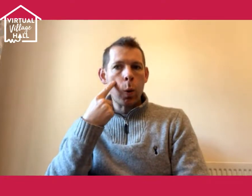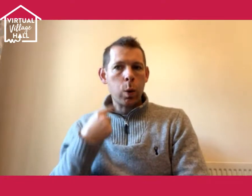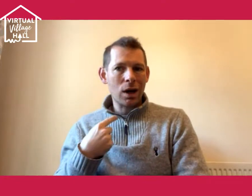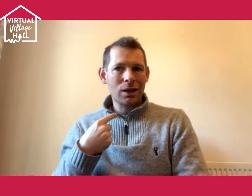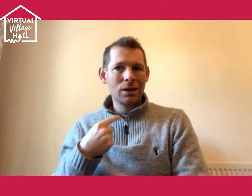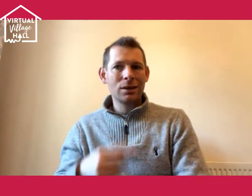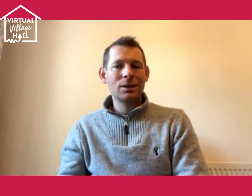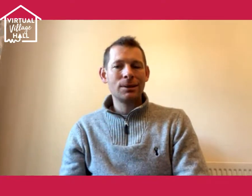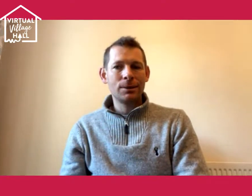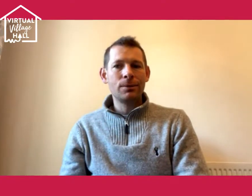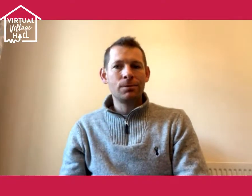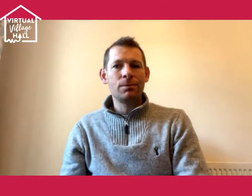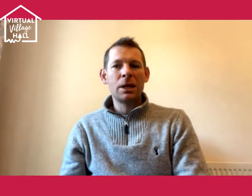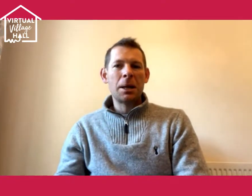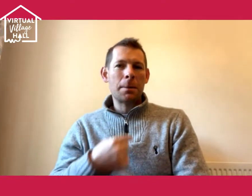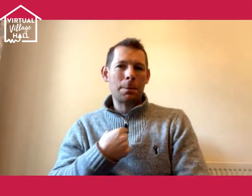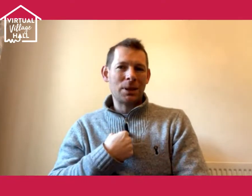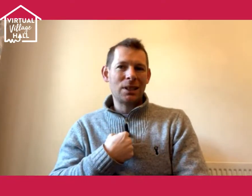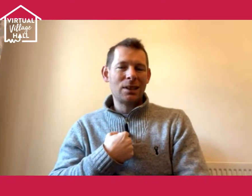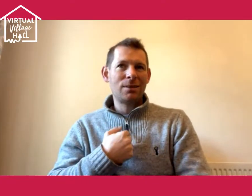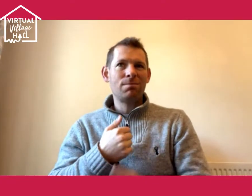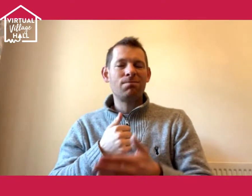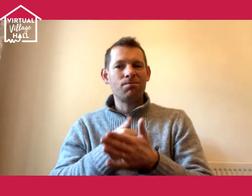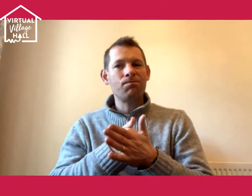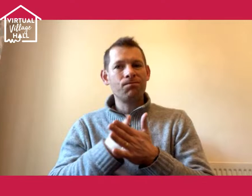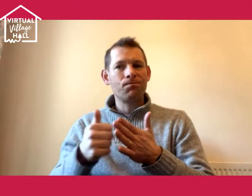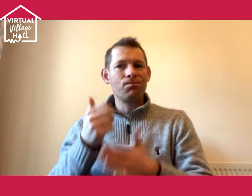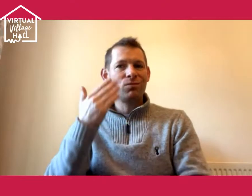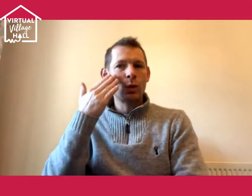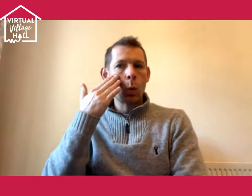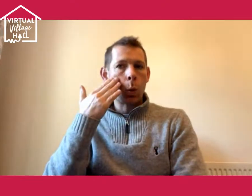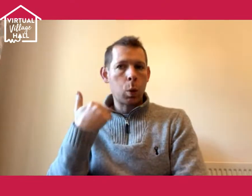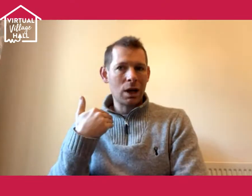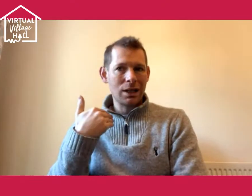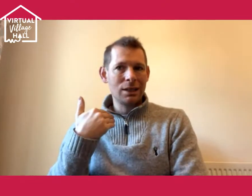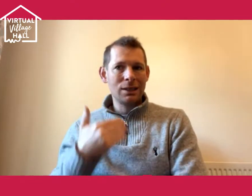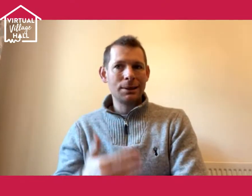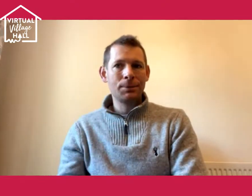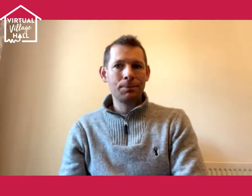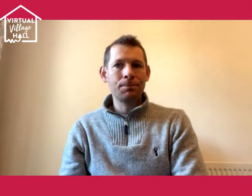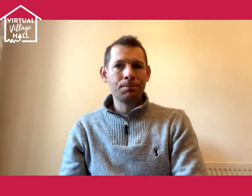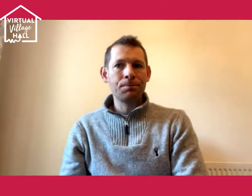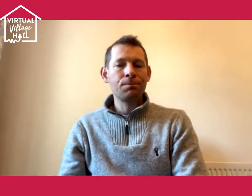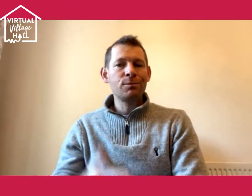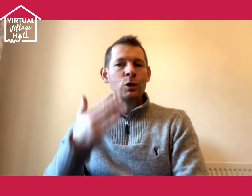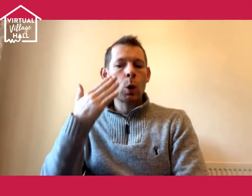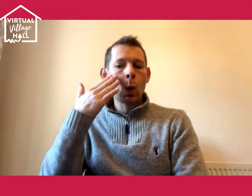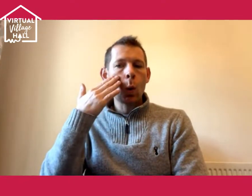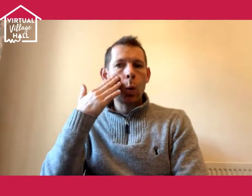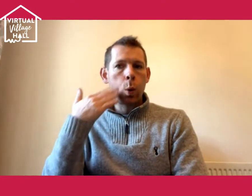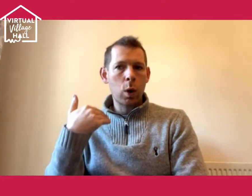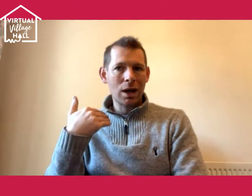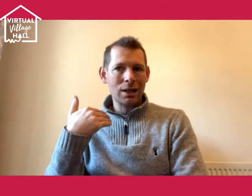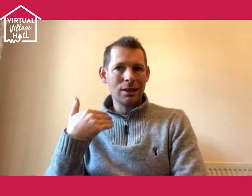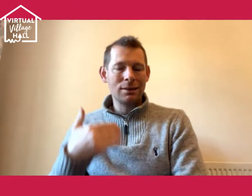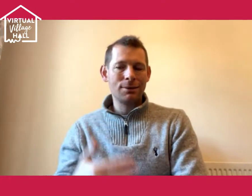this sign for white in relation to skin. I commonly use this sign for skin color. So